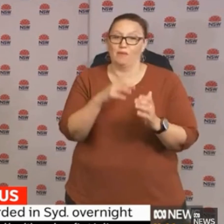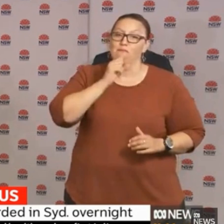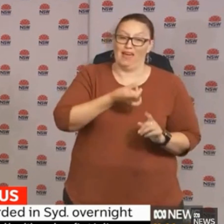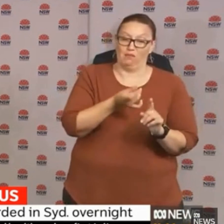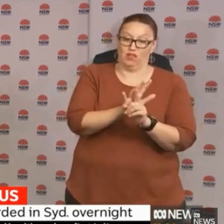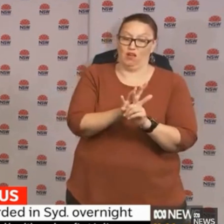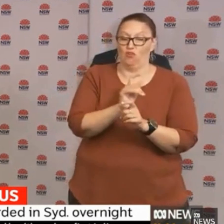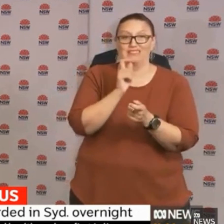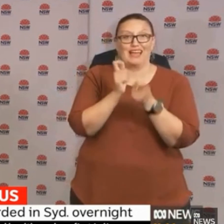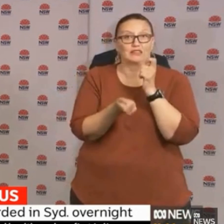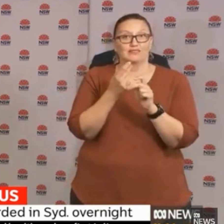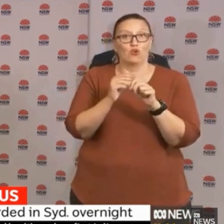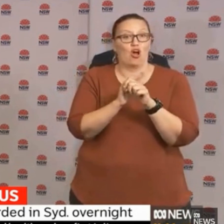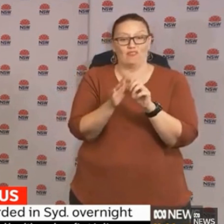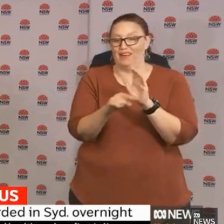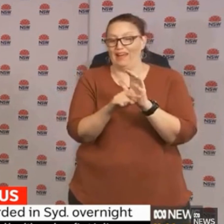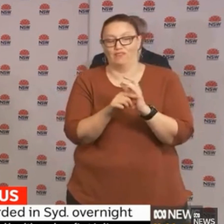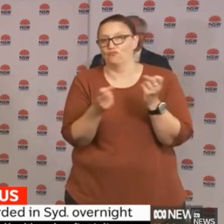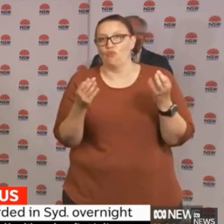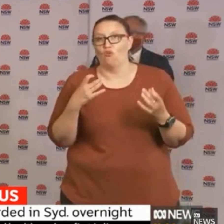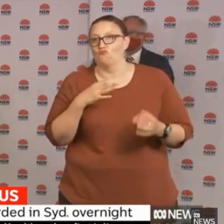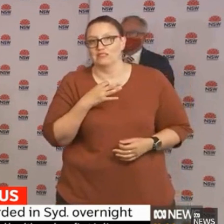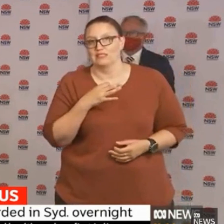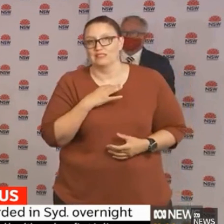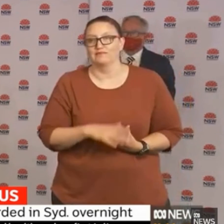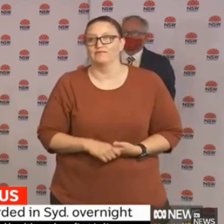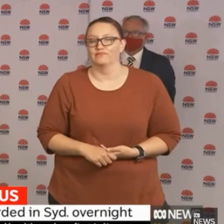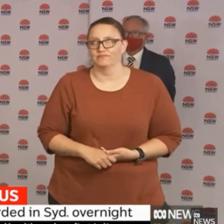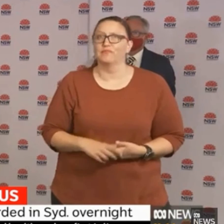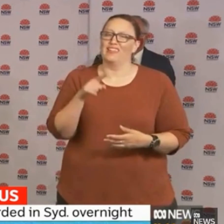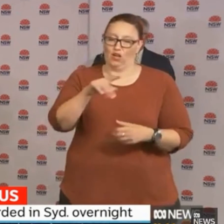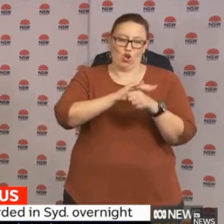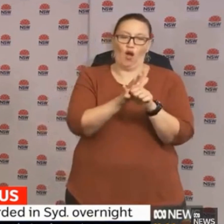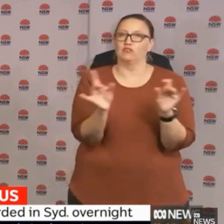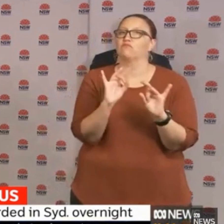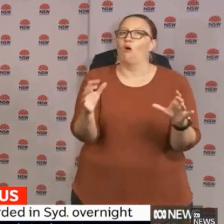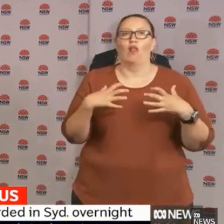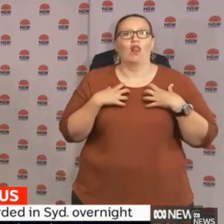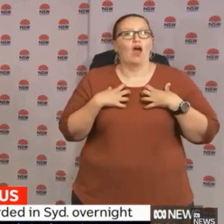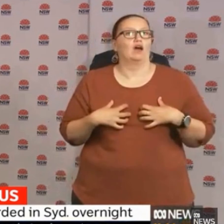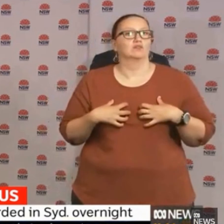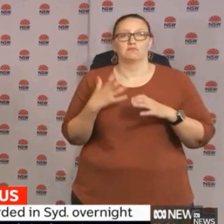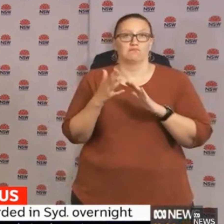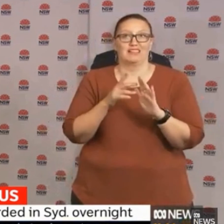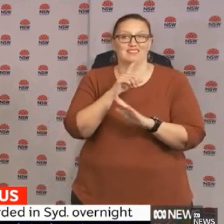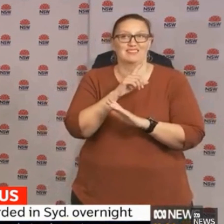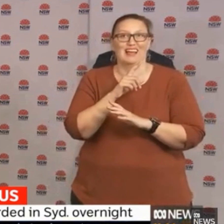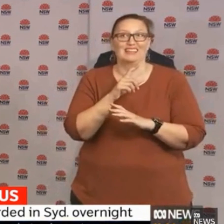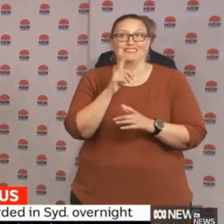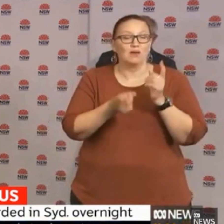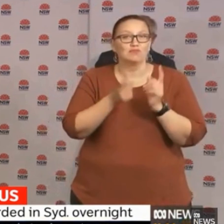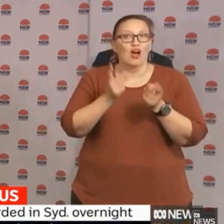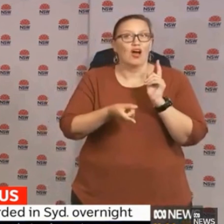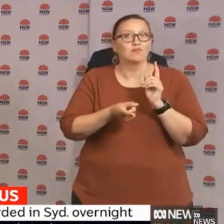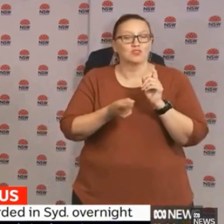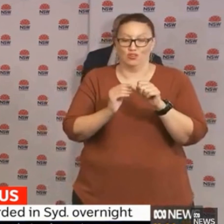no longer infectious and posed no risk to the community. And I think this highlights the fact that sometimes the complications